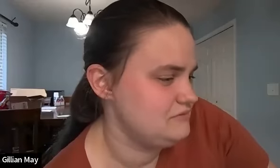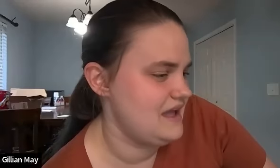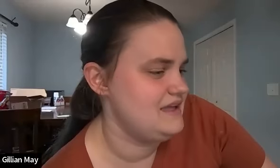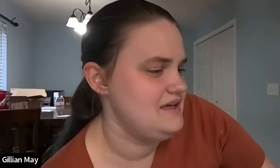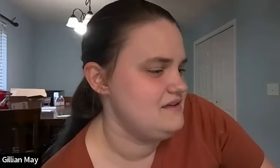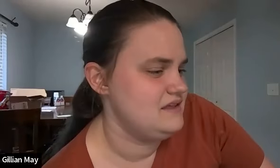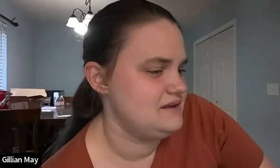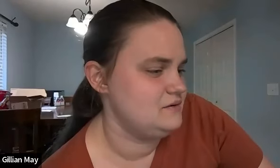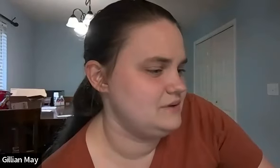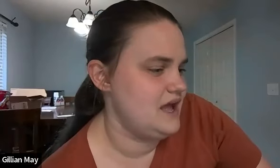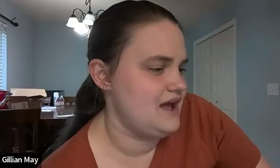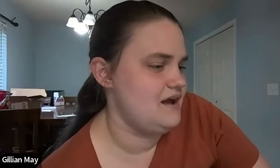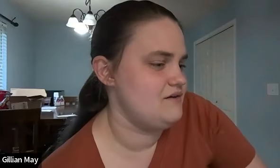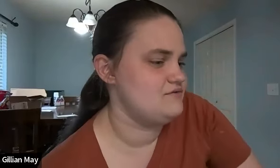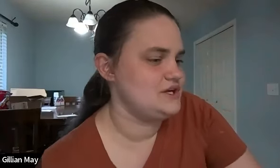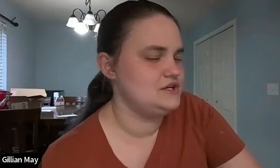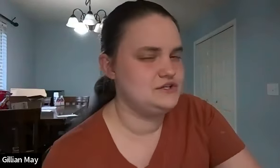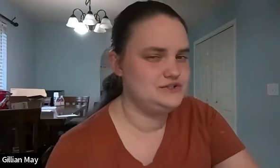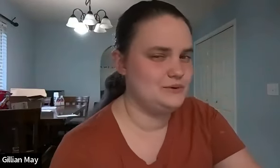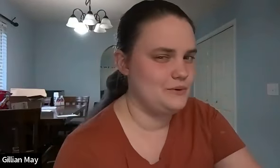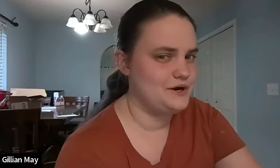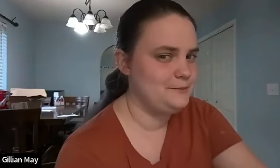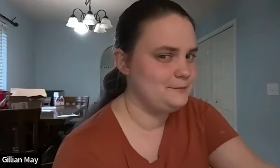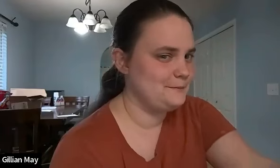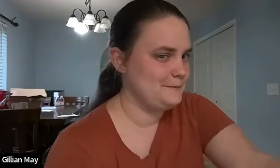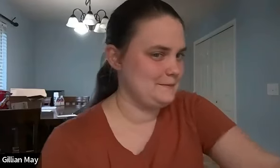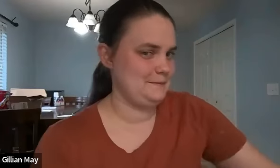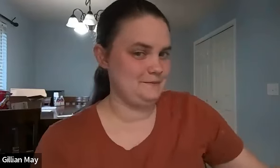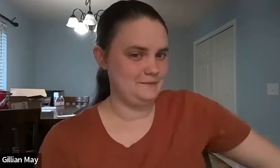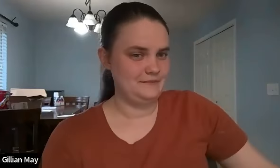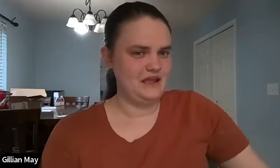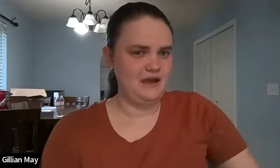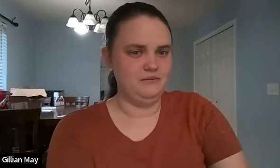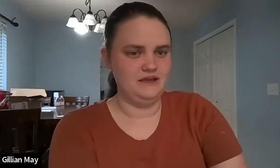Okay, then we have door. Ow.